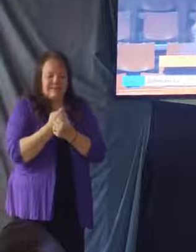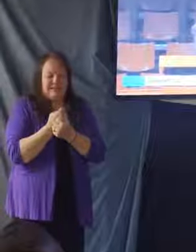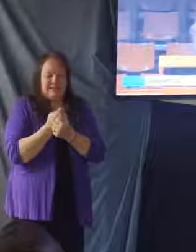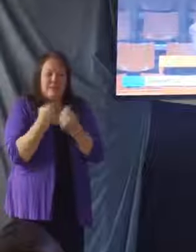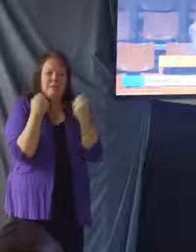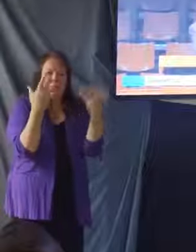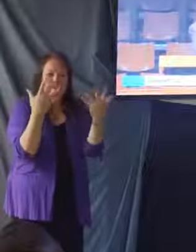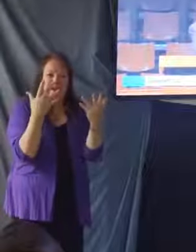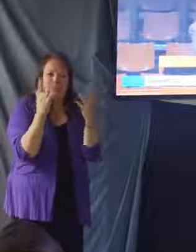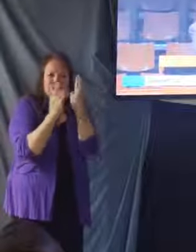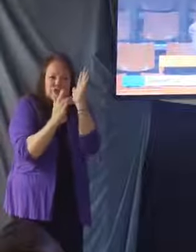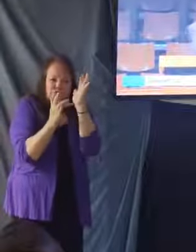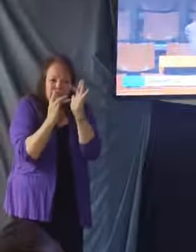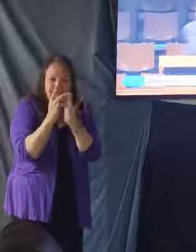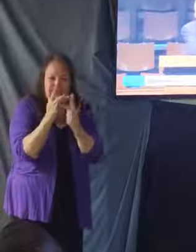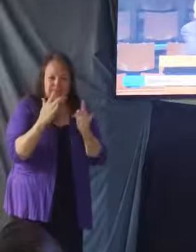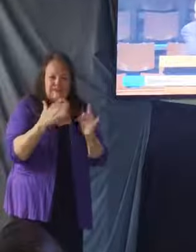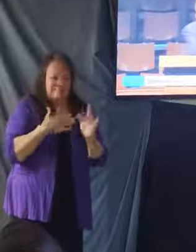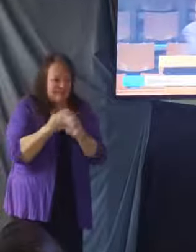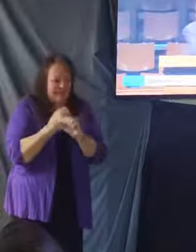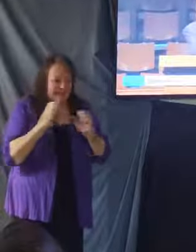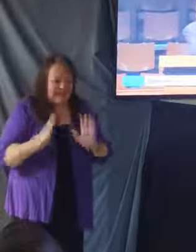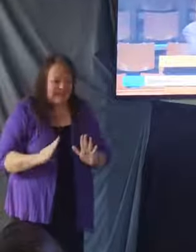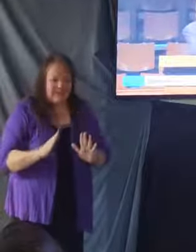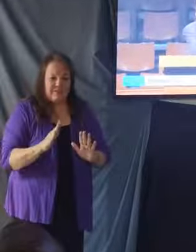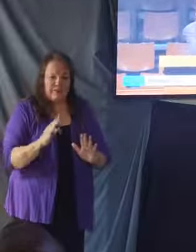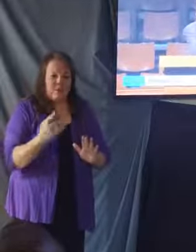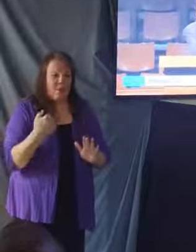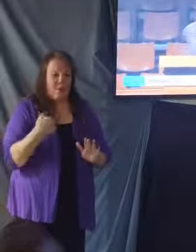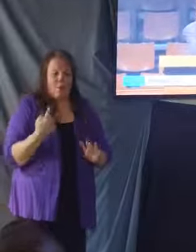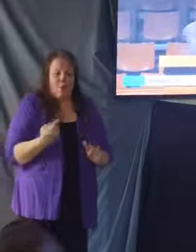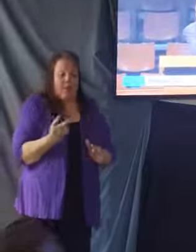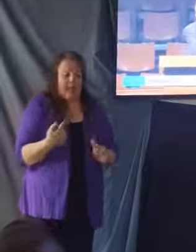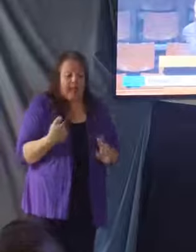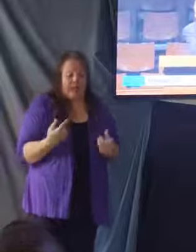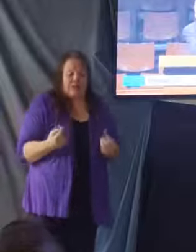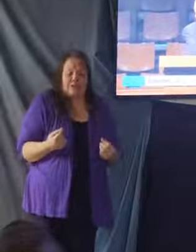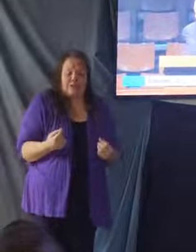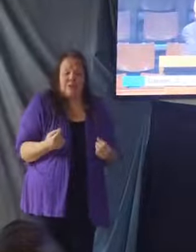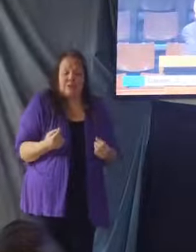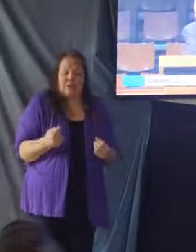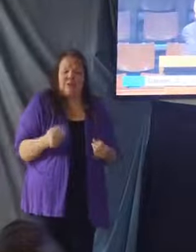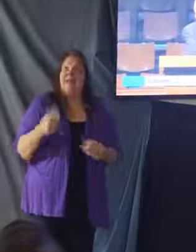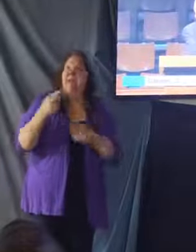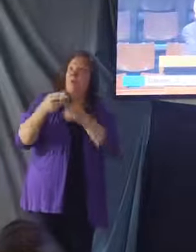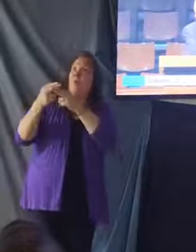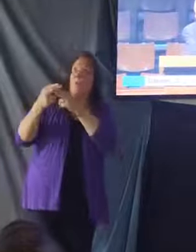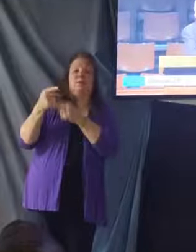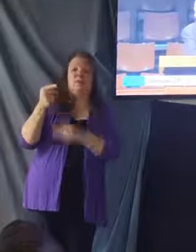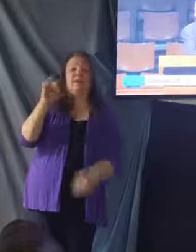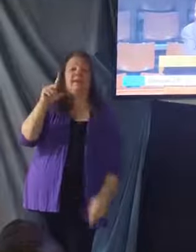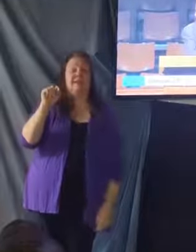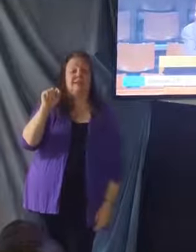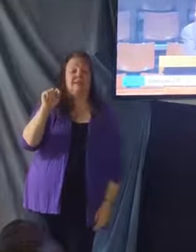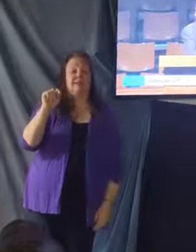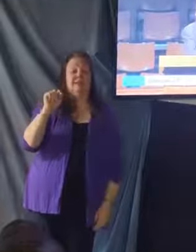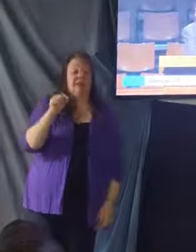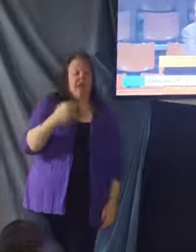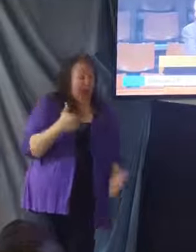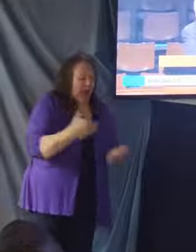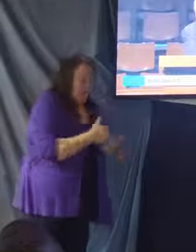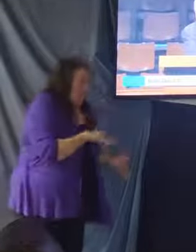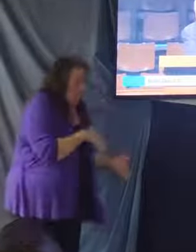providing a Savior. So that the only thing we can do, the Bible calls it a gift. The wages of sin is